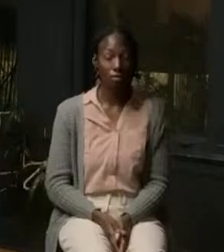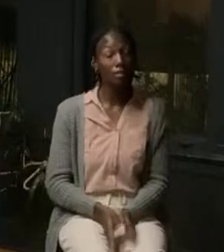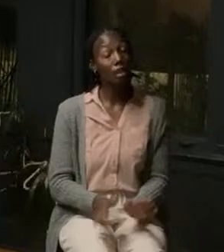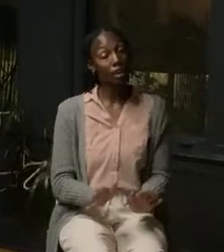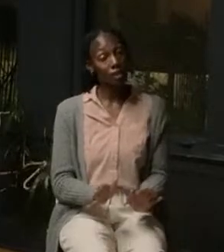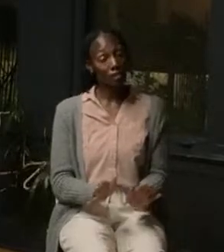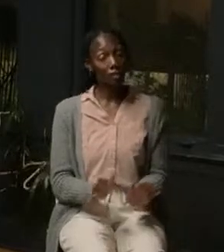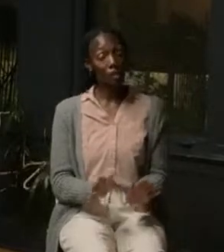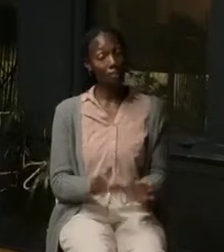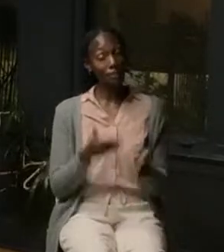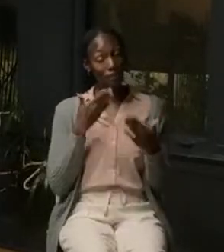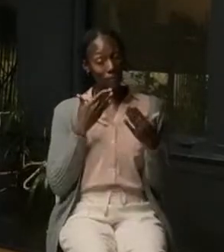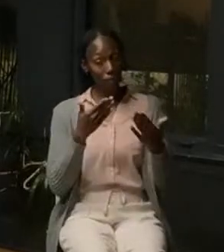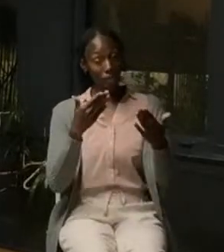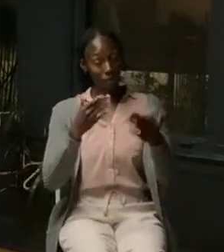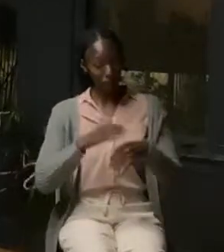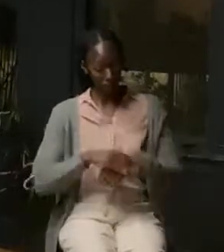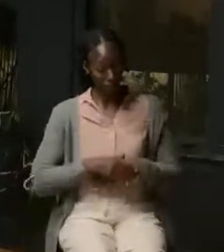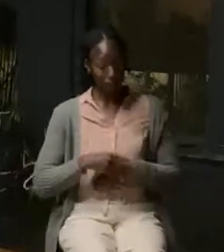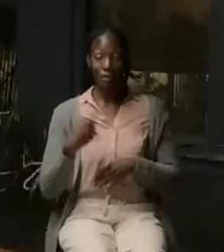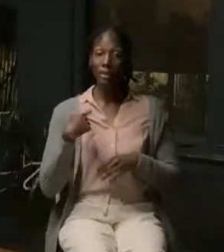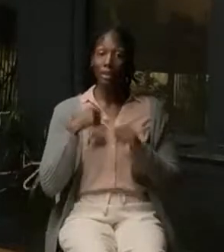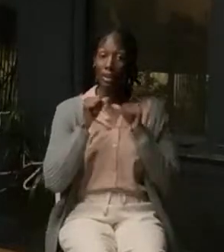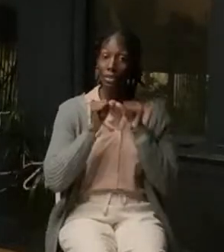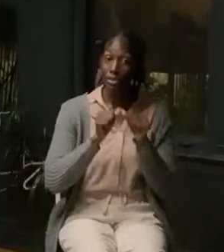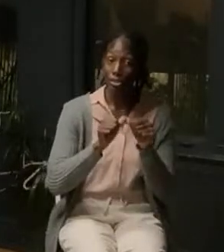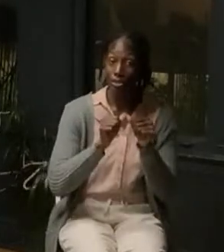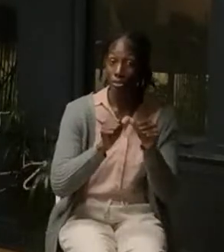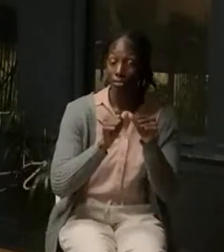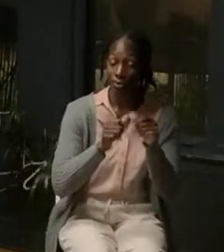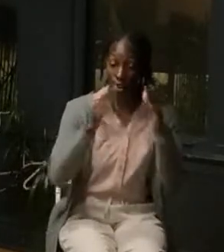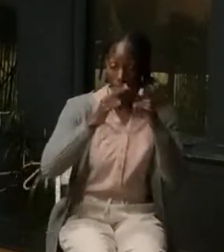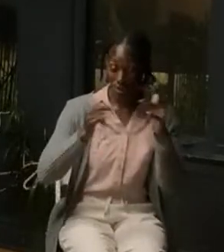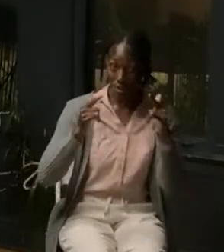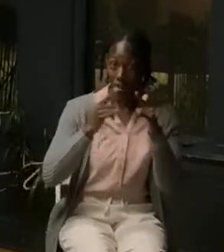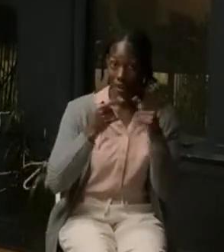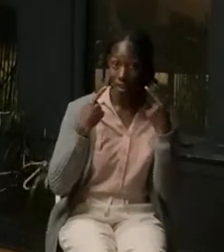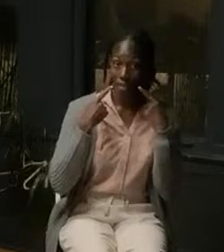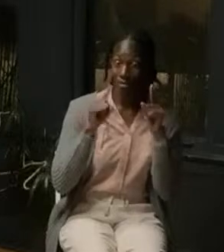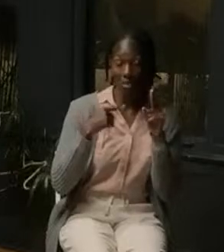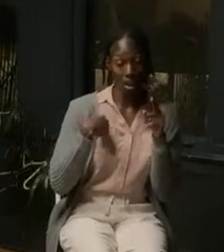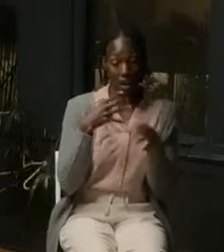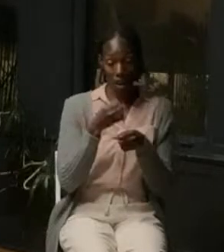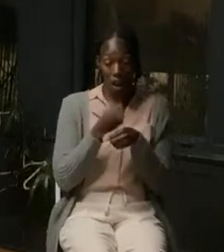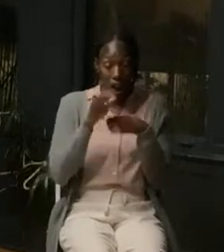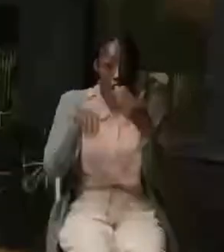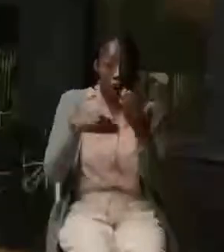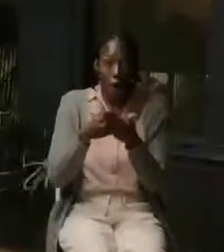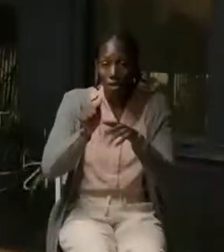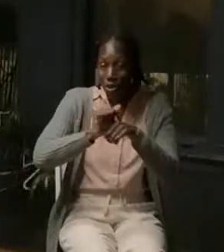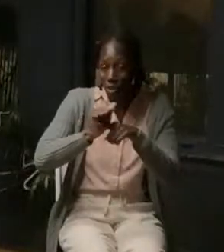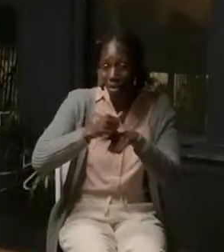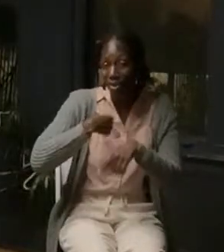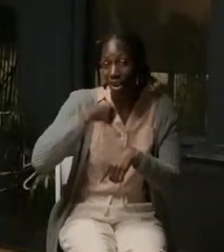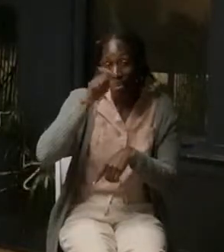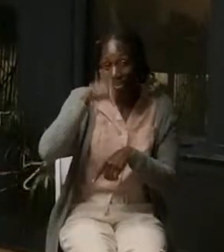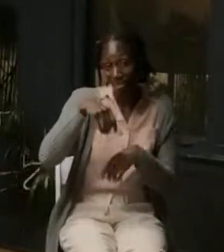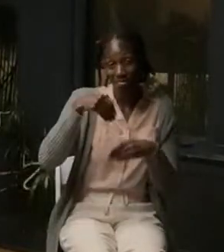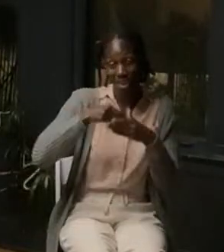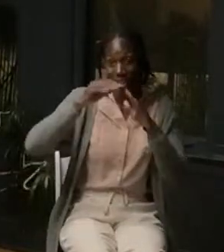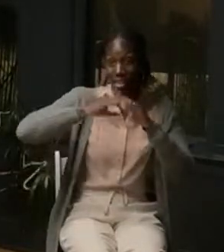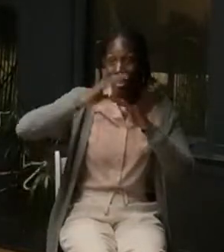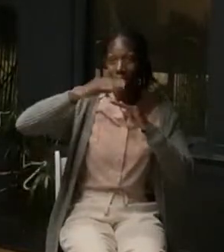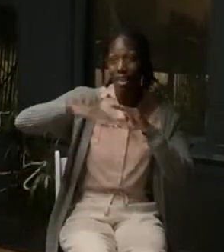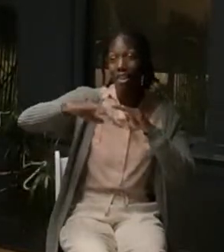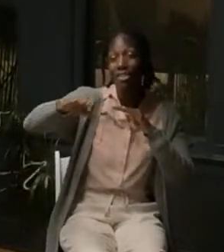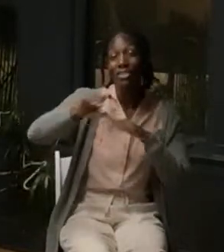Fortunately, I'd survived the camps. I'd gotten all the practice I needed in Zanesville's hills. And